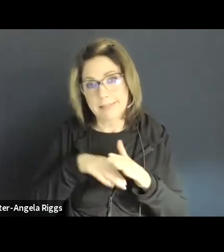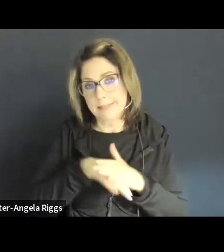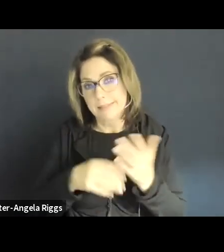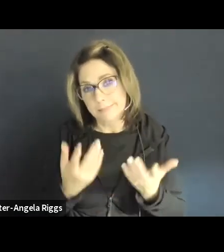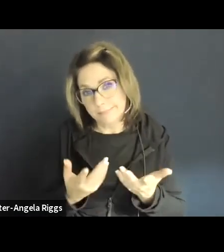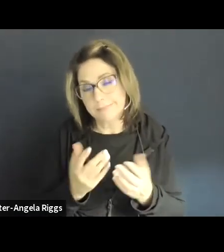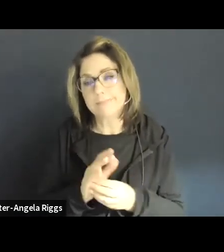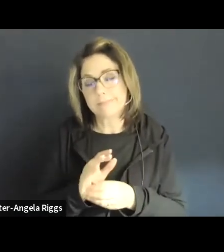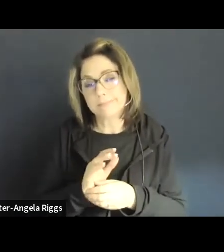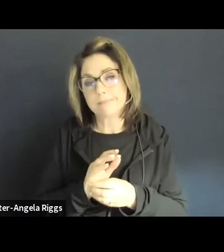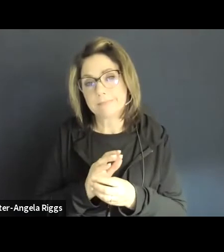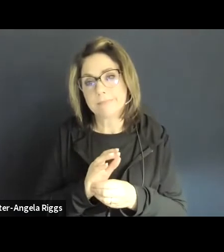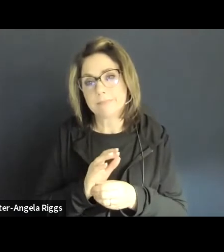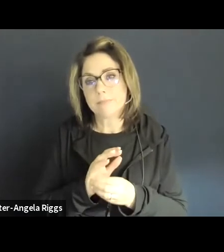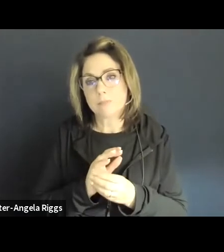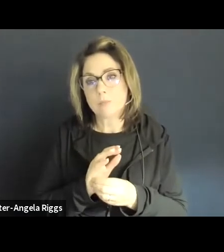facilities.